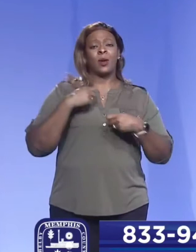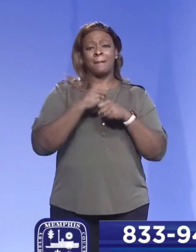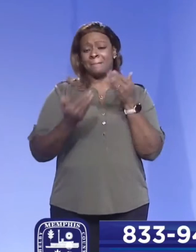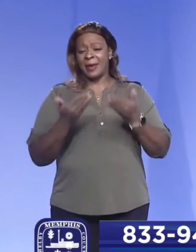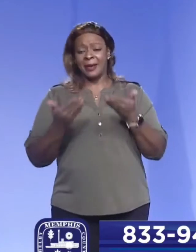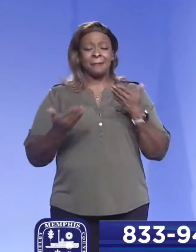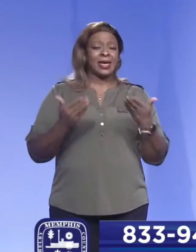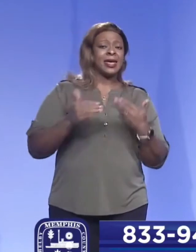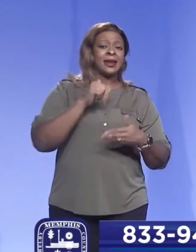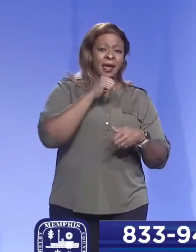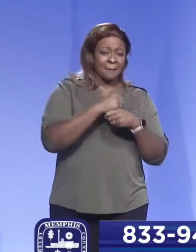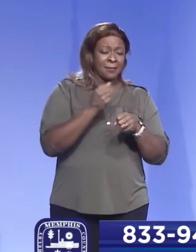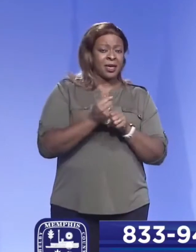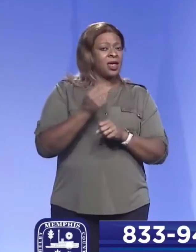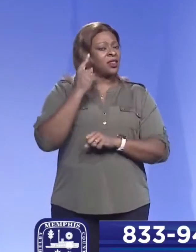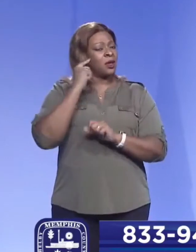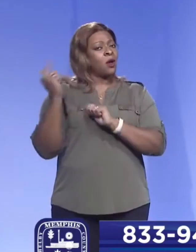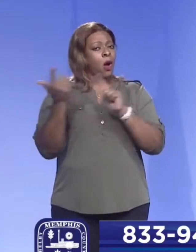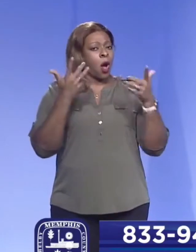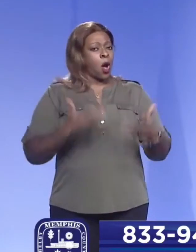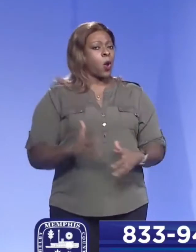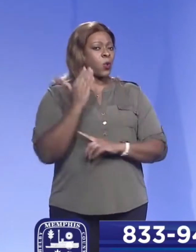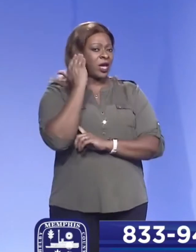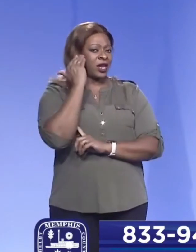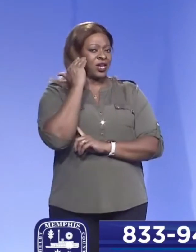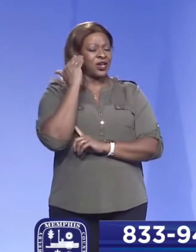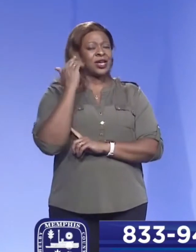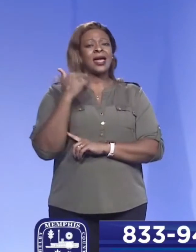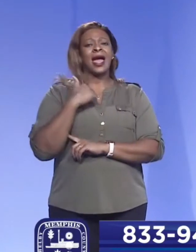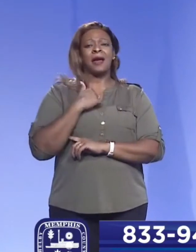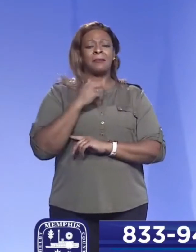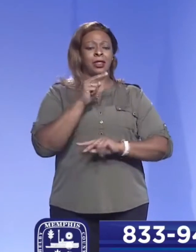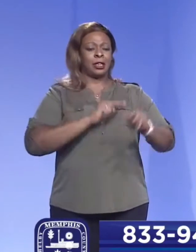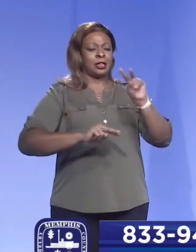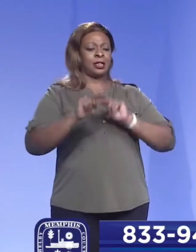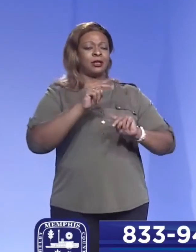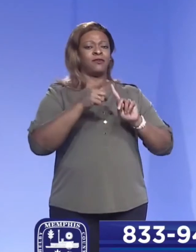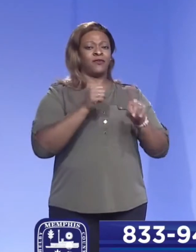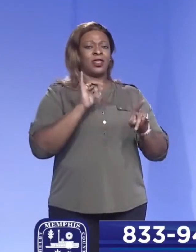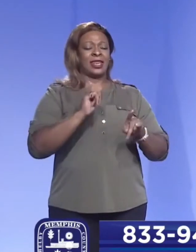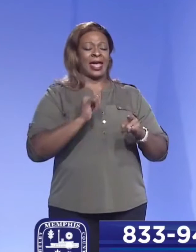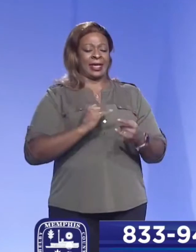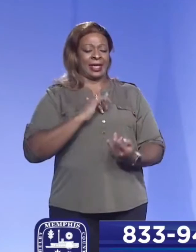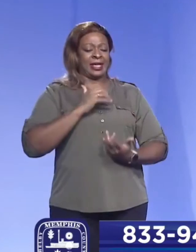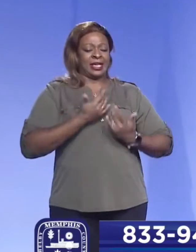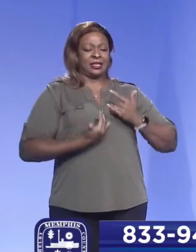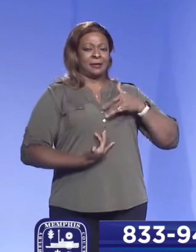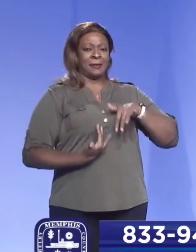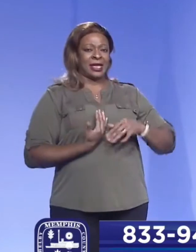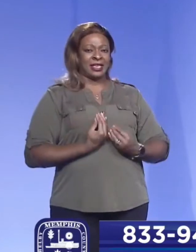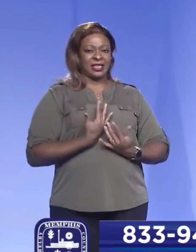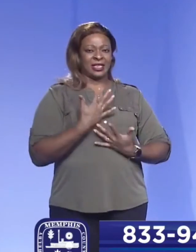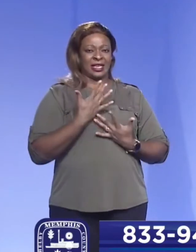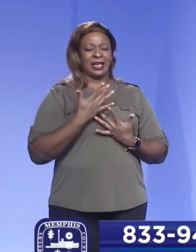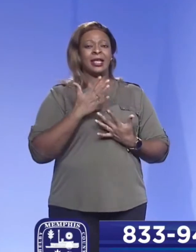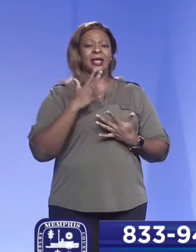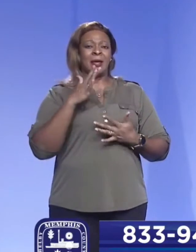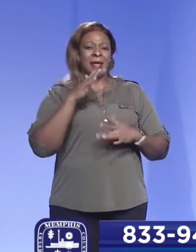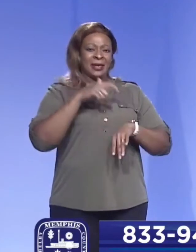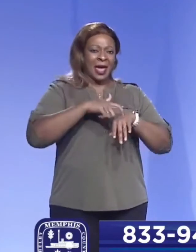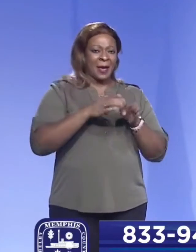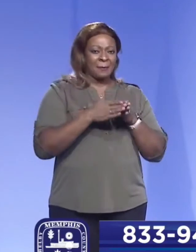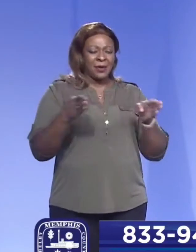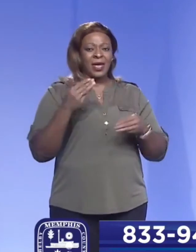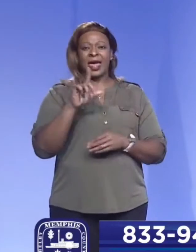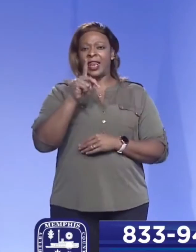not make. I think everyone's aware that I look at things from the incubation periods, and specifically relative to